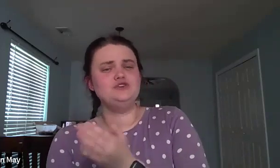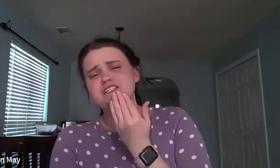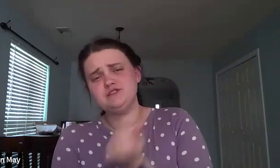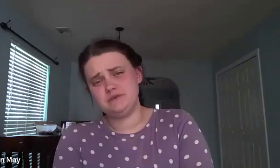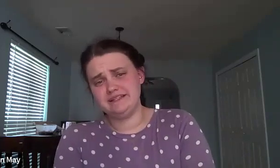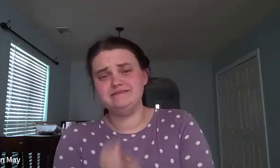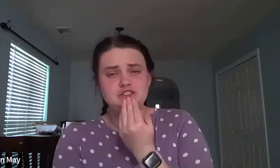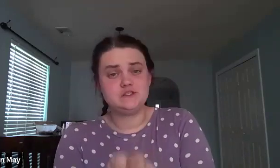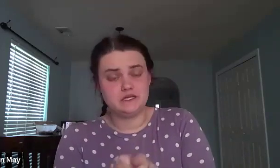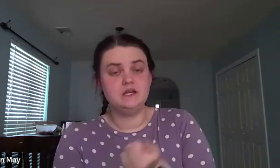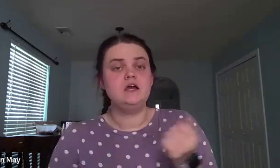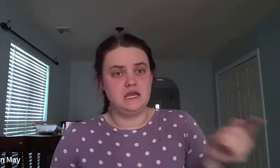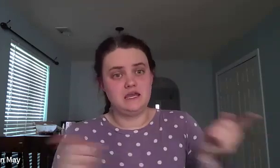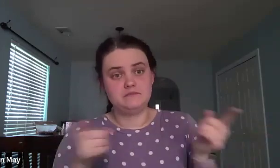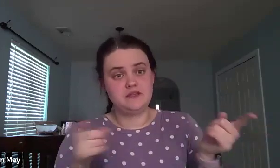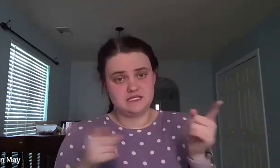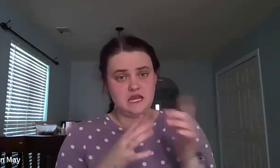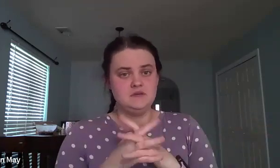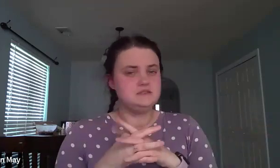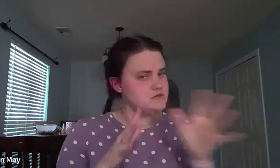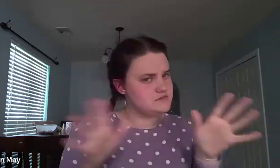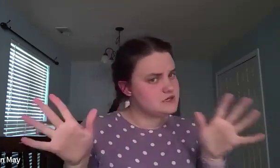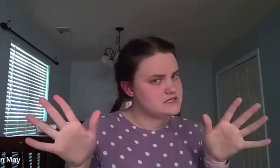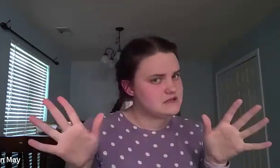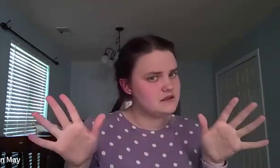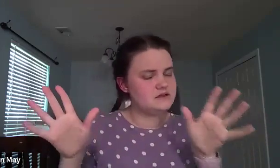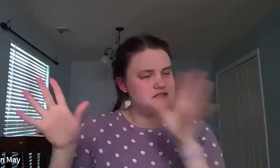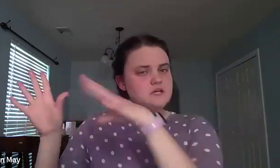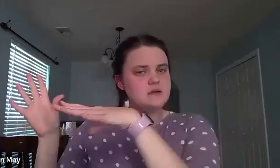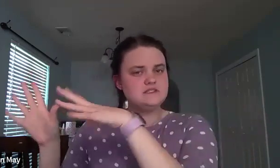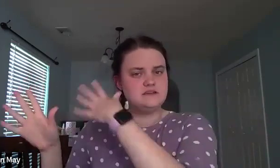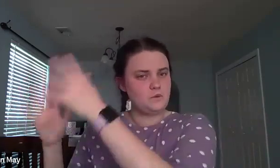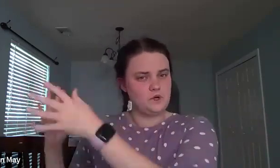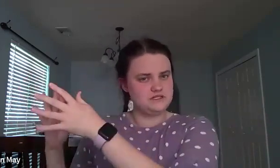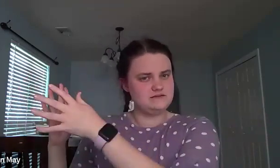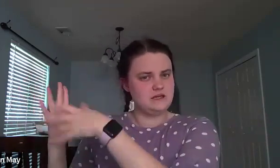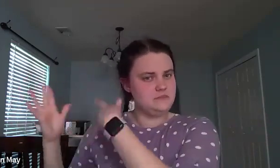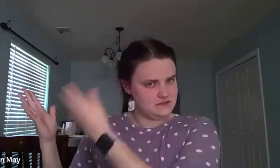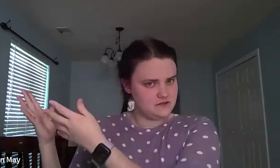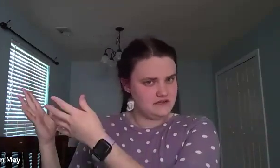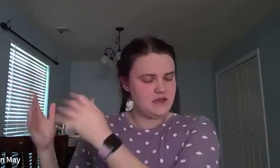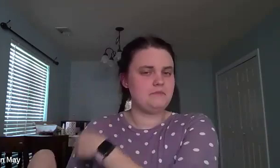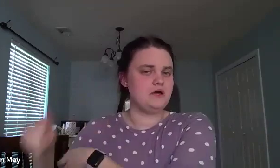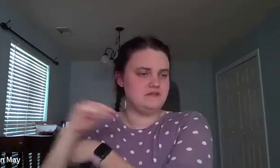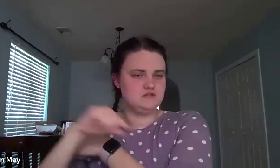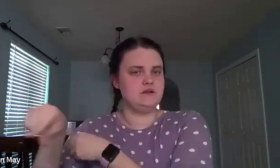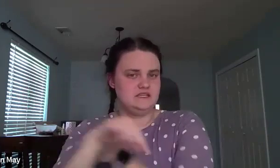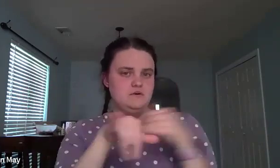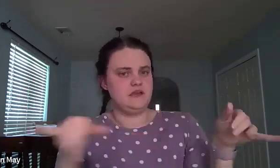she's so sweet. She's sweet. It can be the same. Sometimes it can be sometimes different words can be different like that, but this one is one that kind